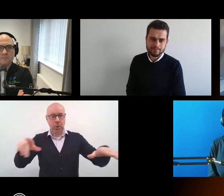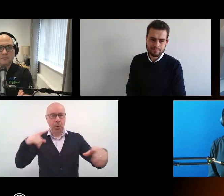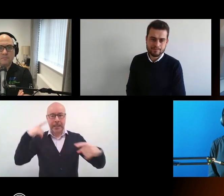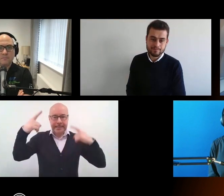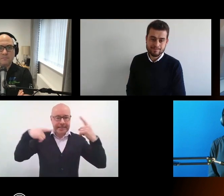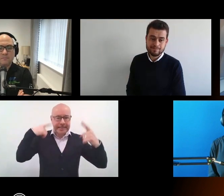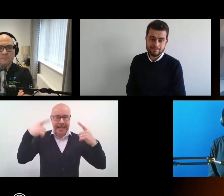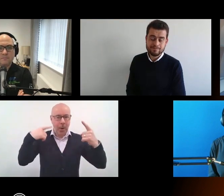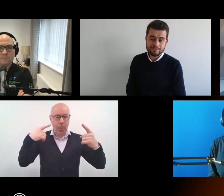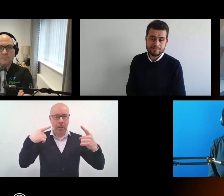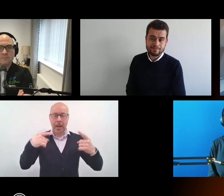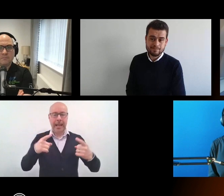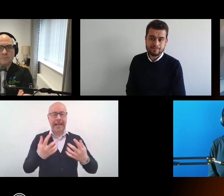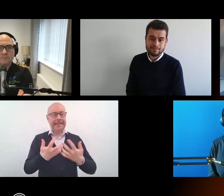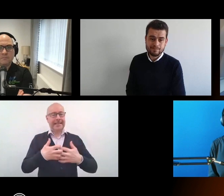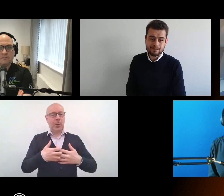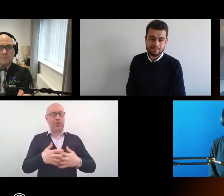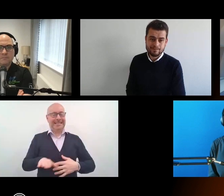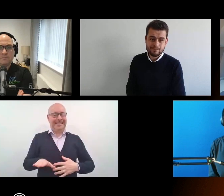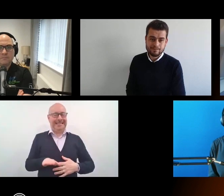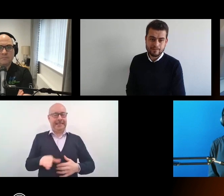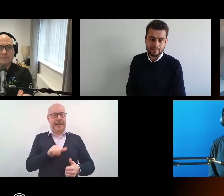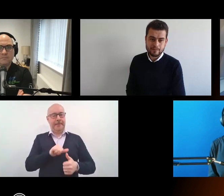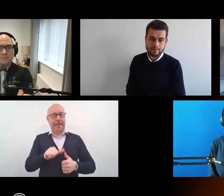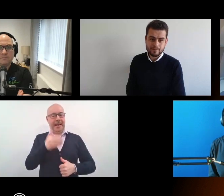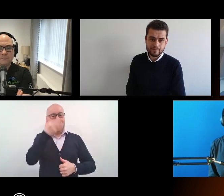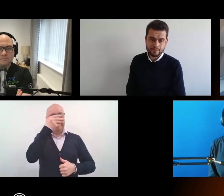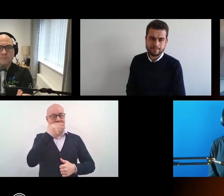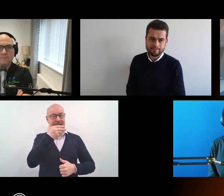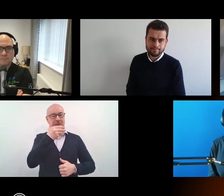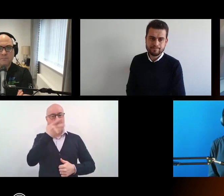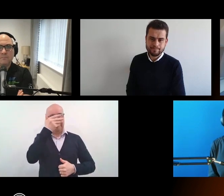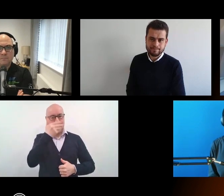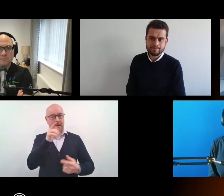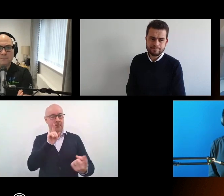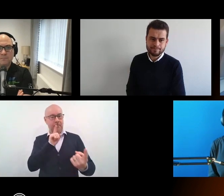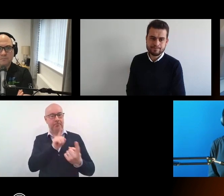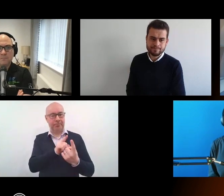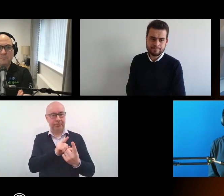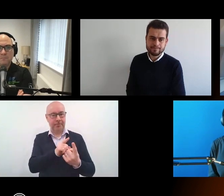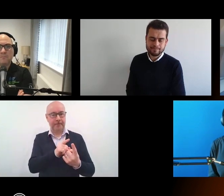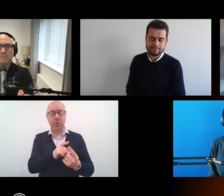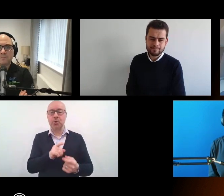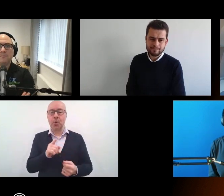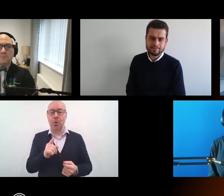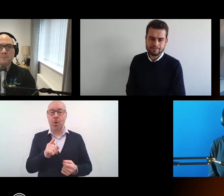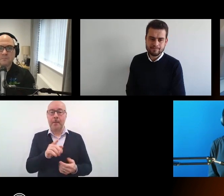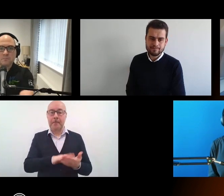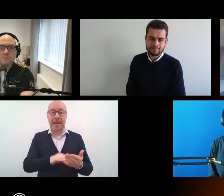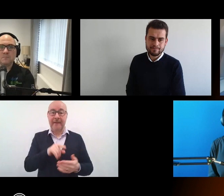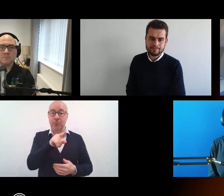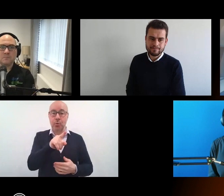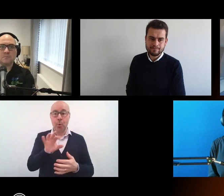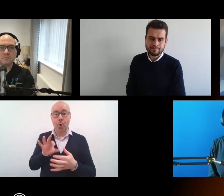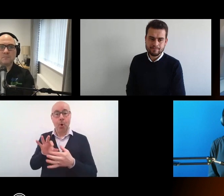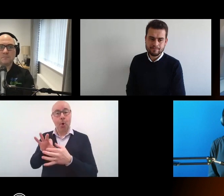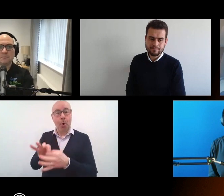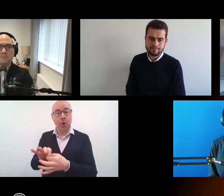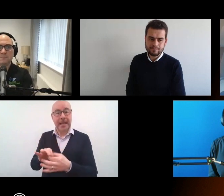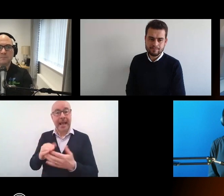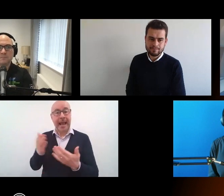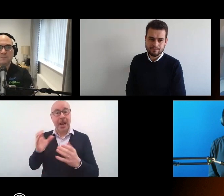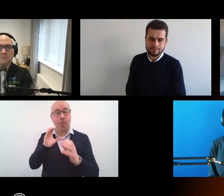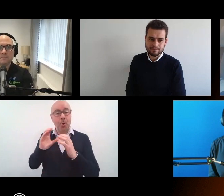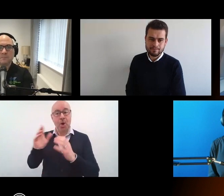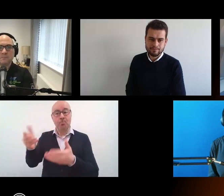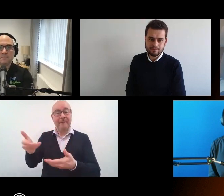before any event that you contract, whether it be with Sorenson Communications or any other communication provider, and